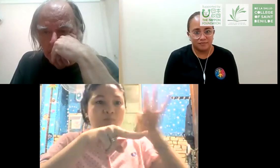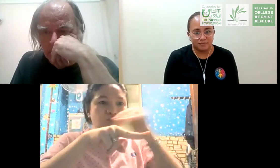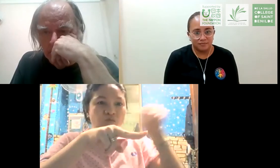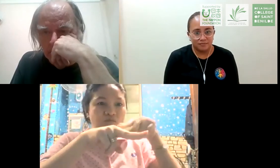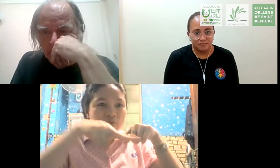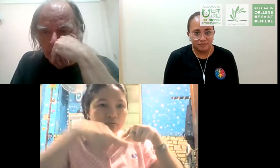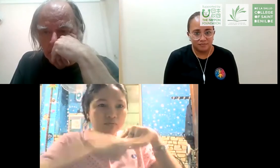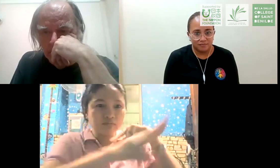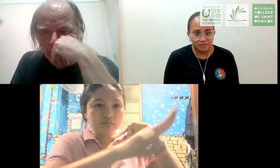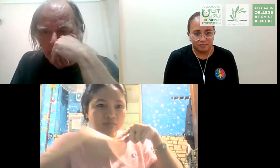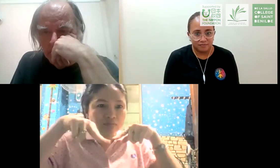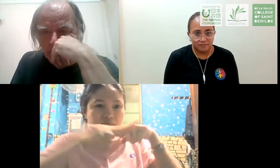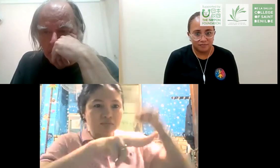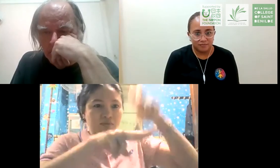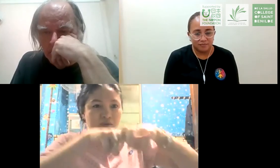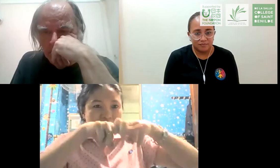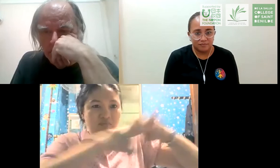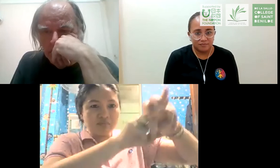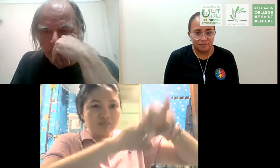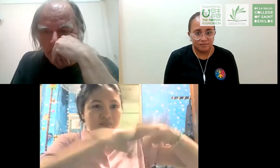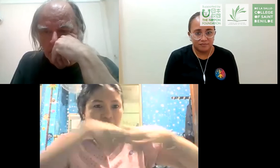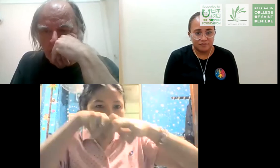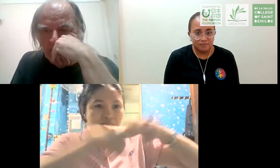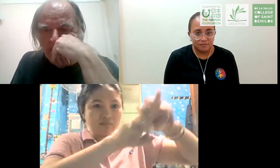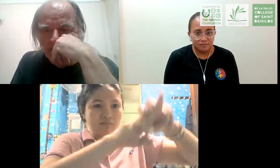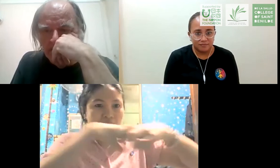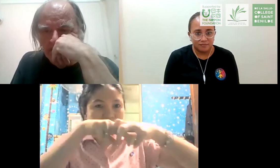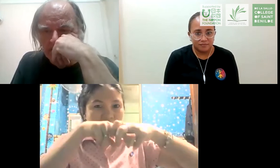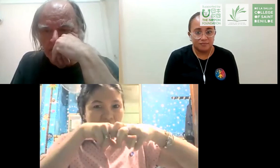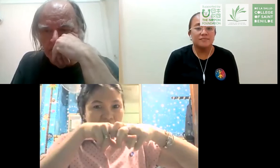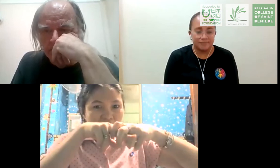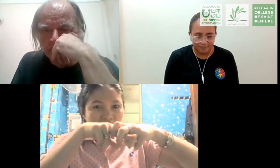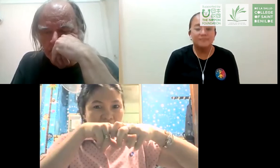you focus on the the dominant hand first. Yes.